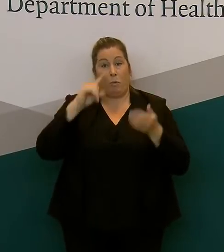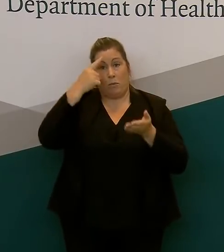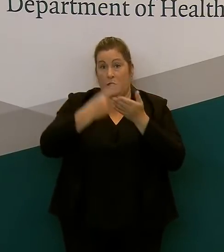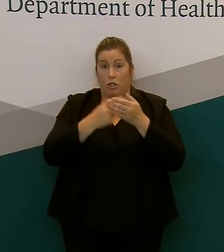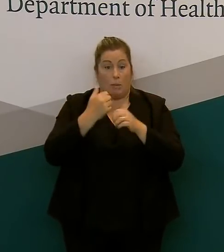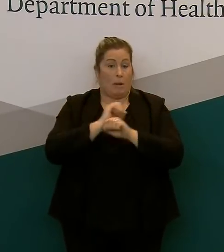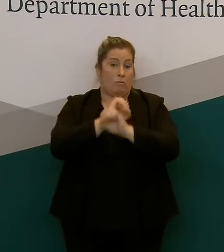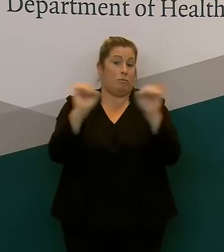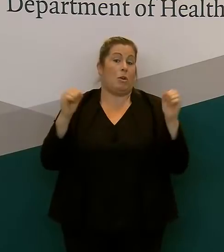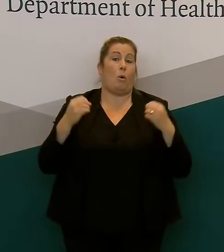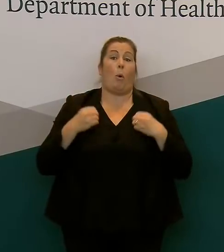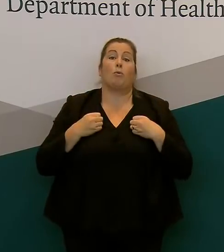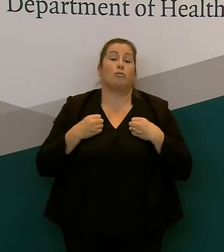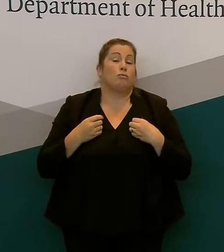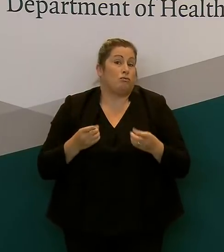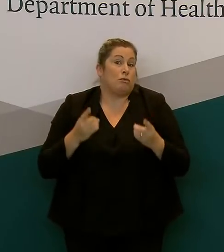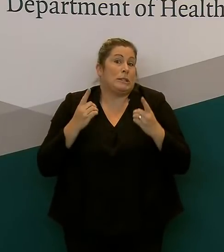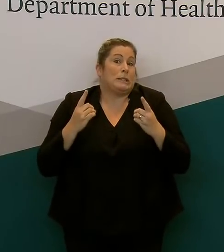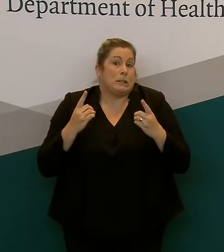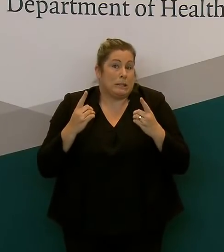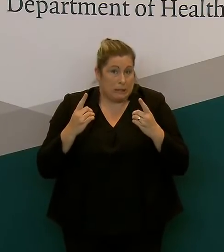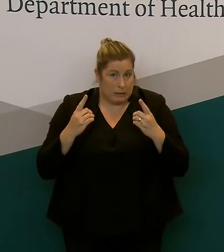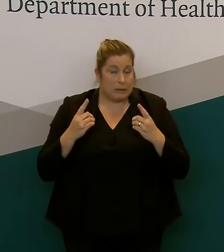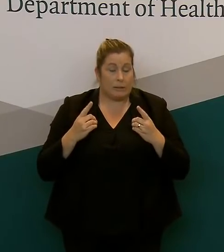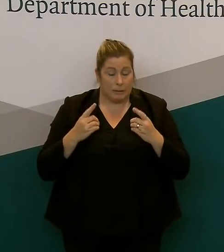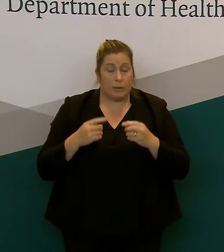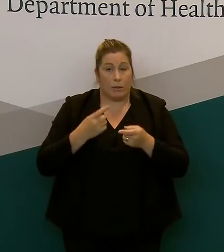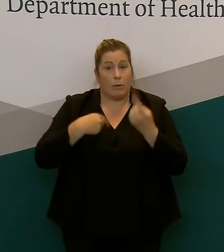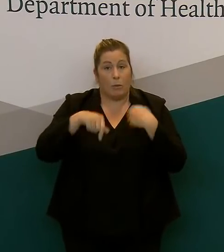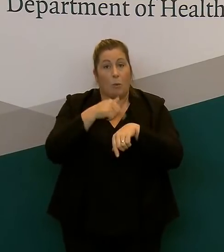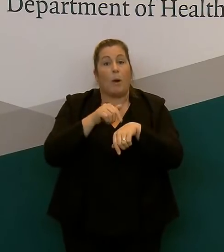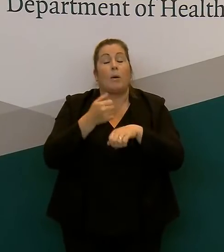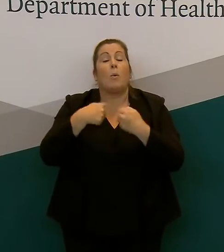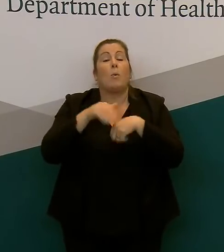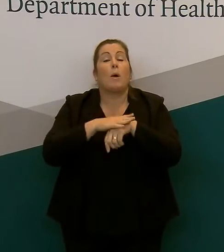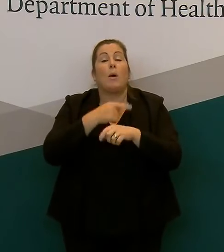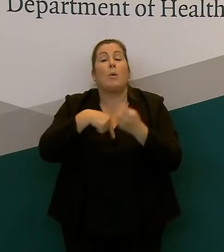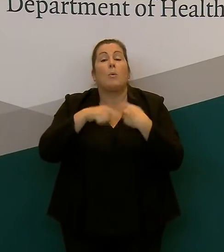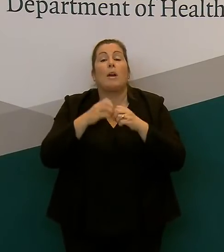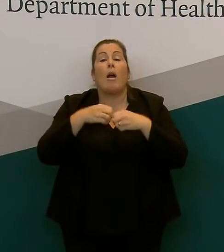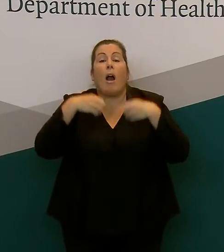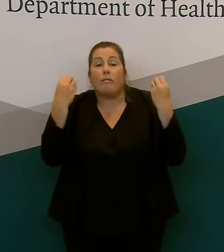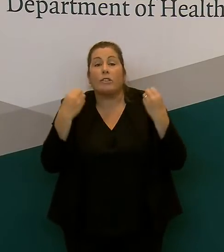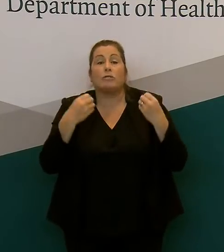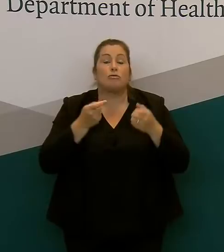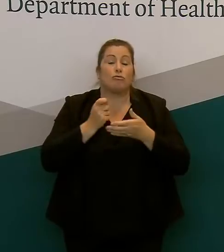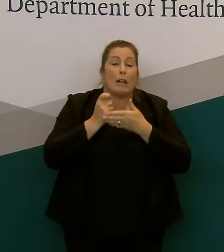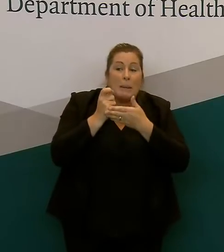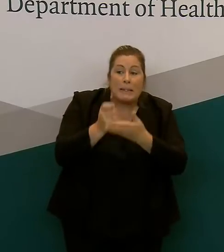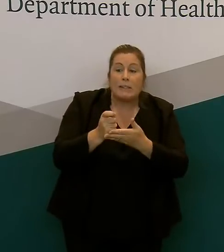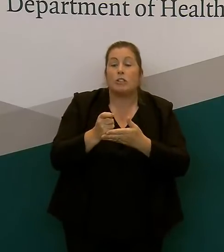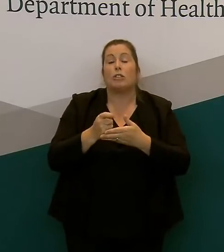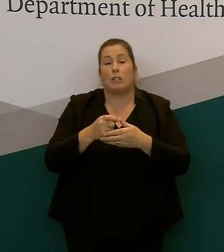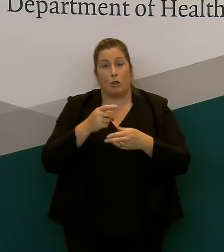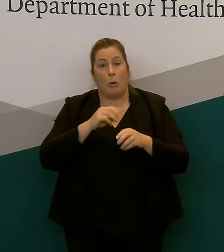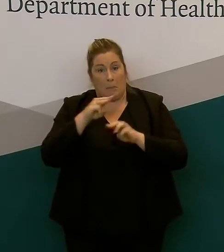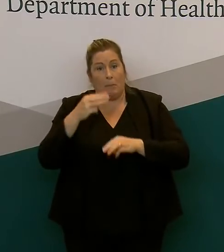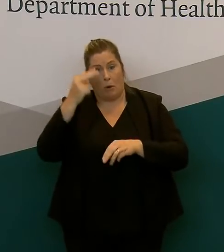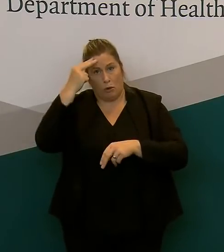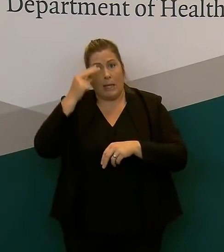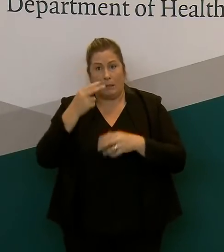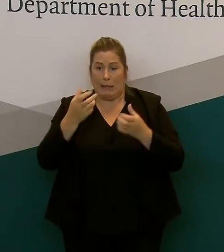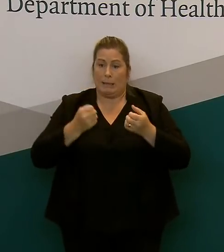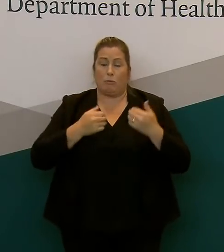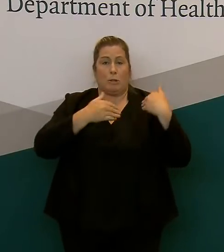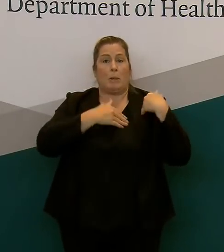we move from across all of the areas where we have recommendations to a situation where people understand the nature of their own risks, how to